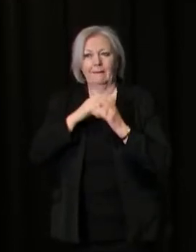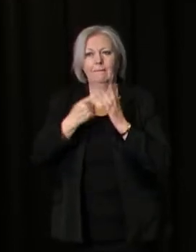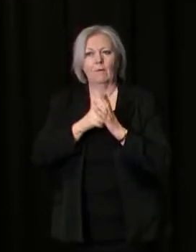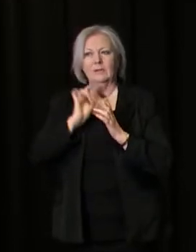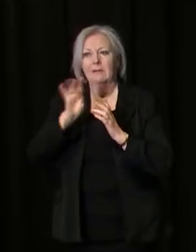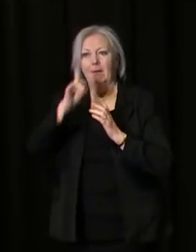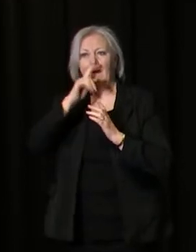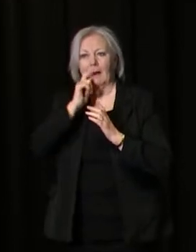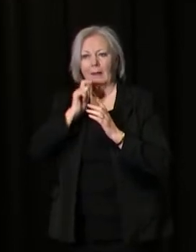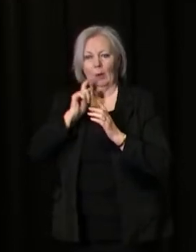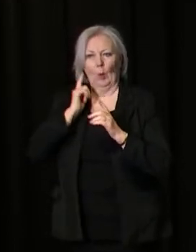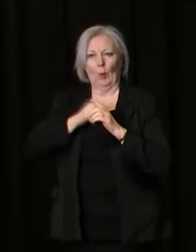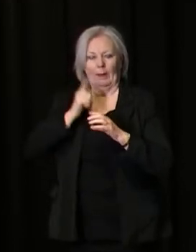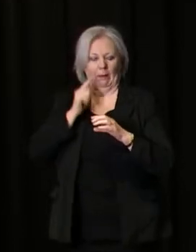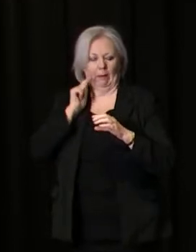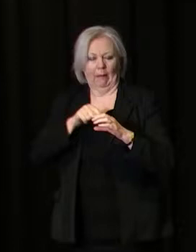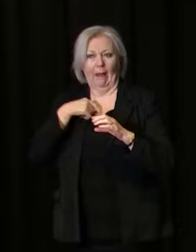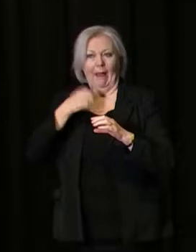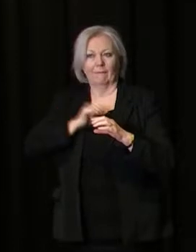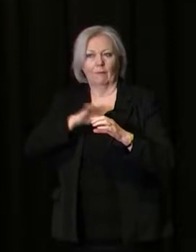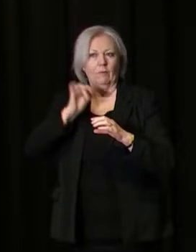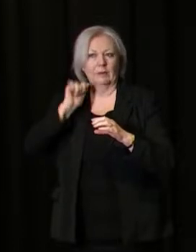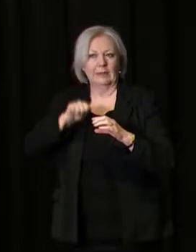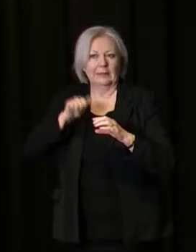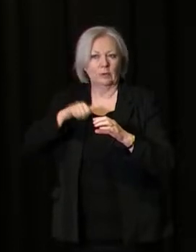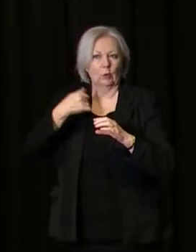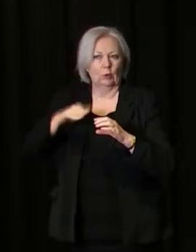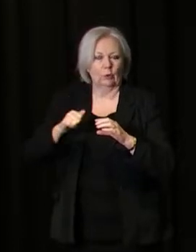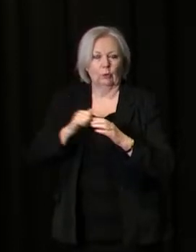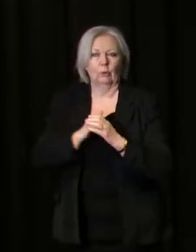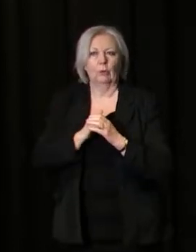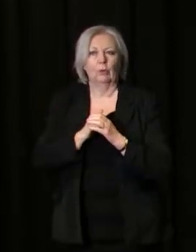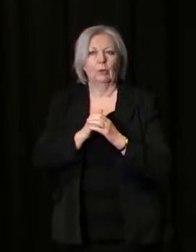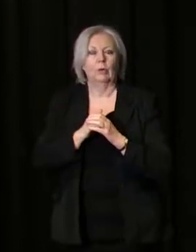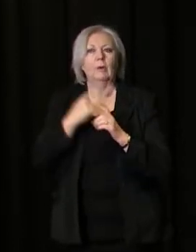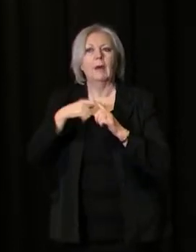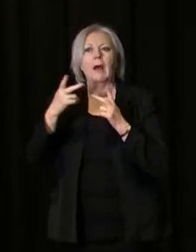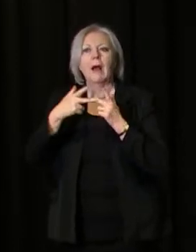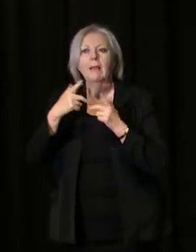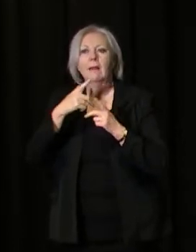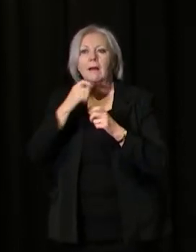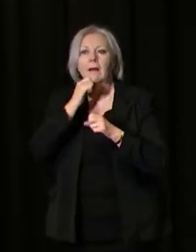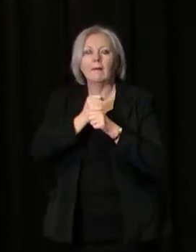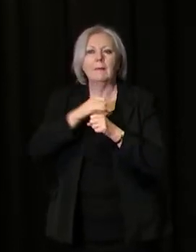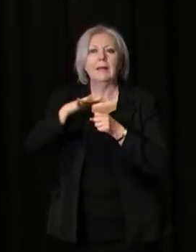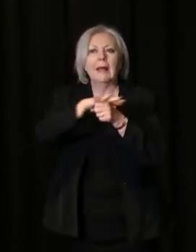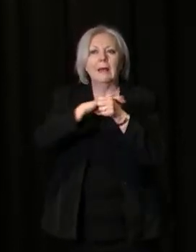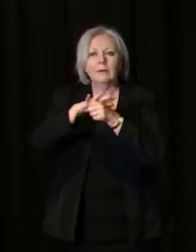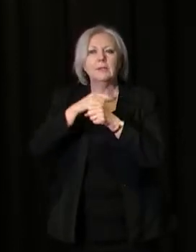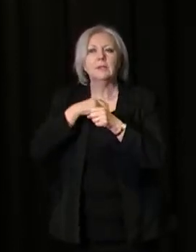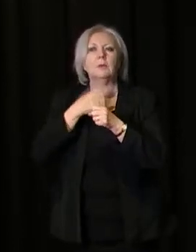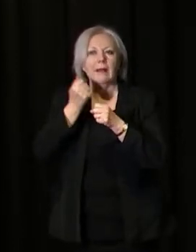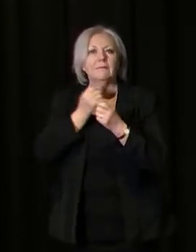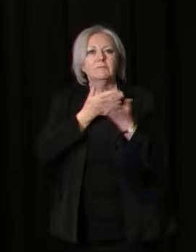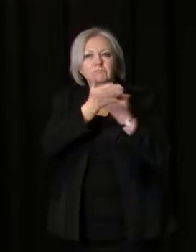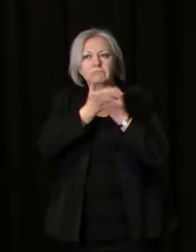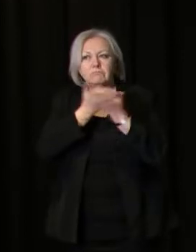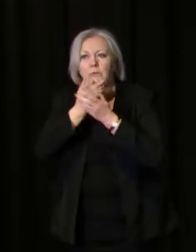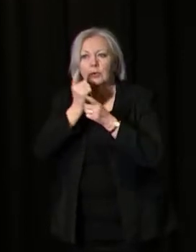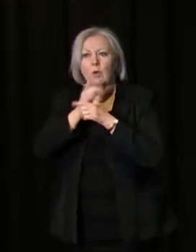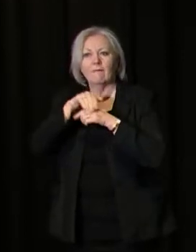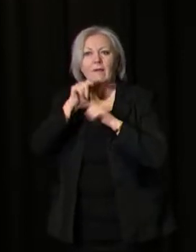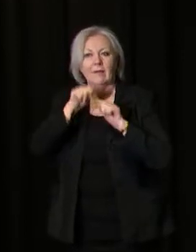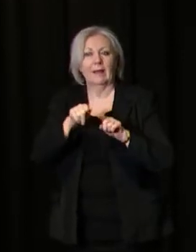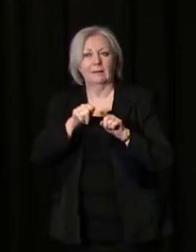care settings. Other parts of government we're in close contact with, whether it be industry departments,